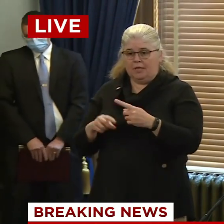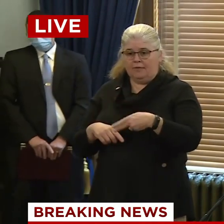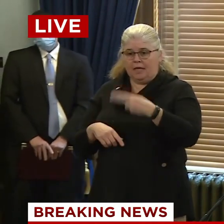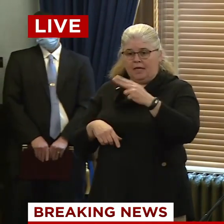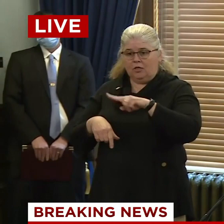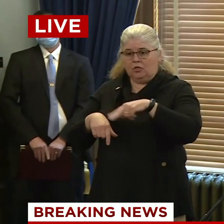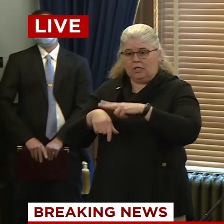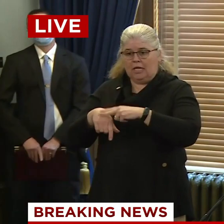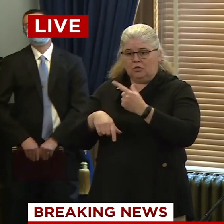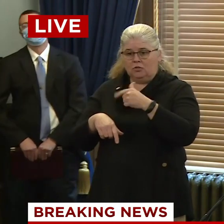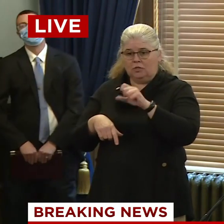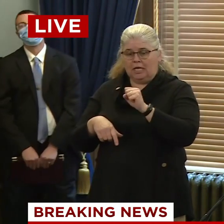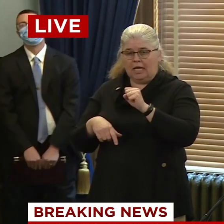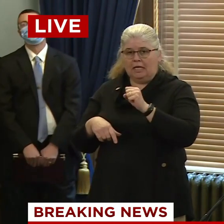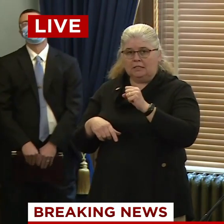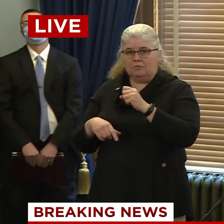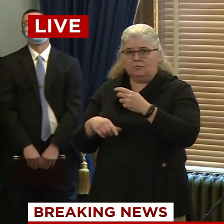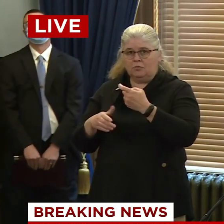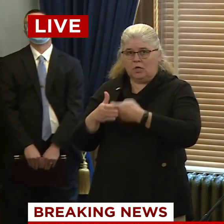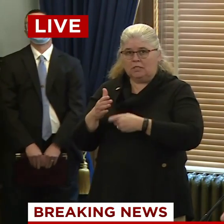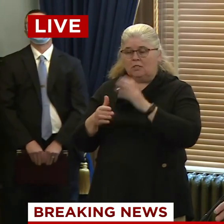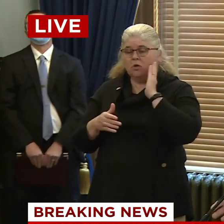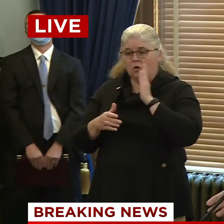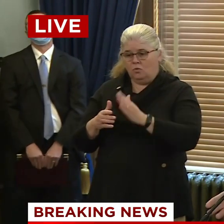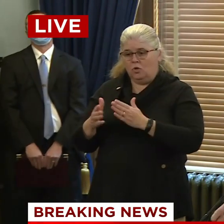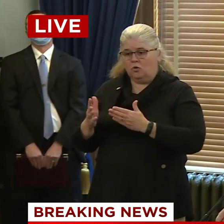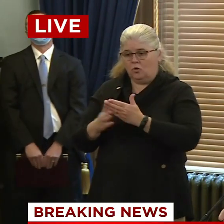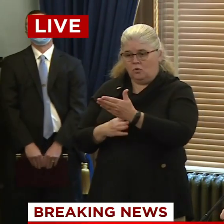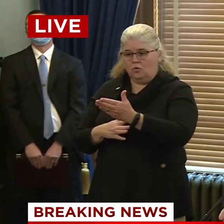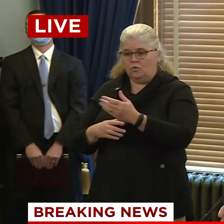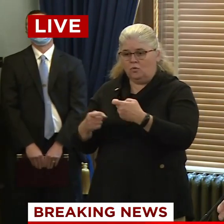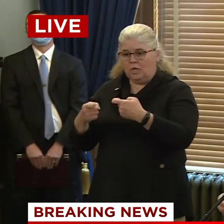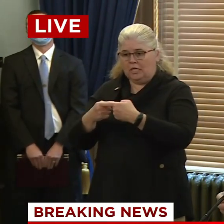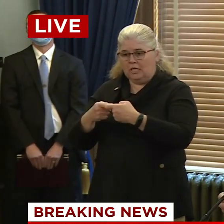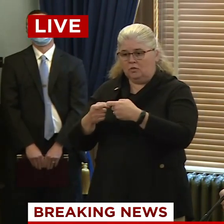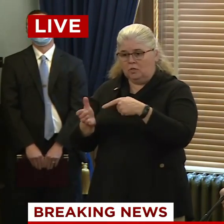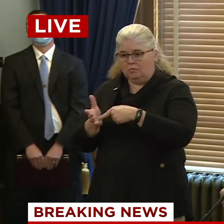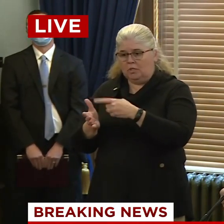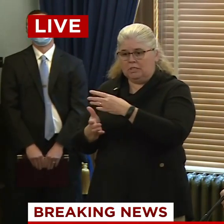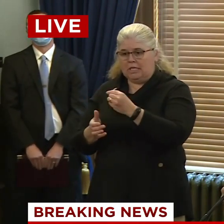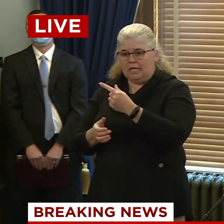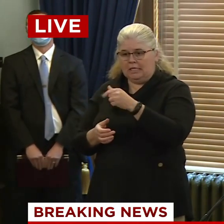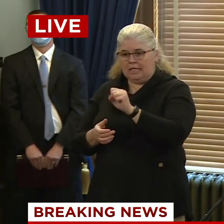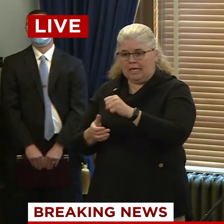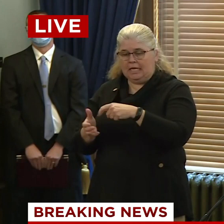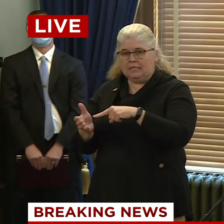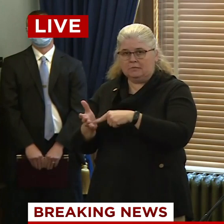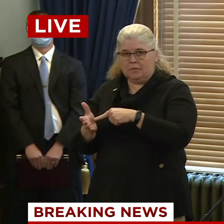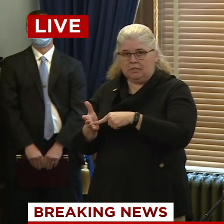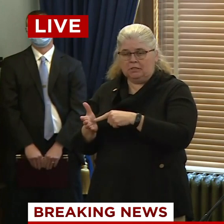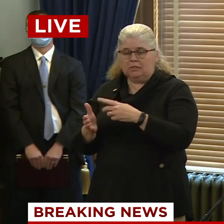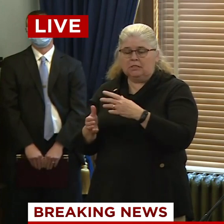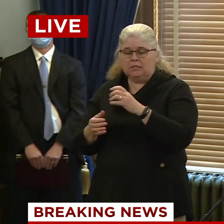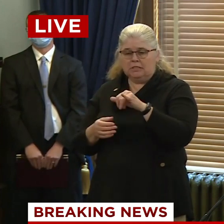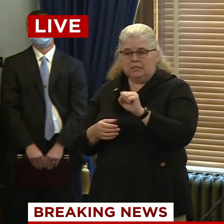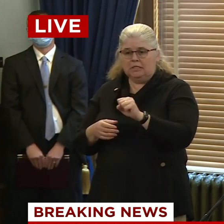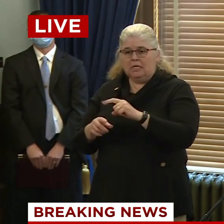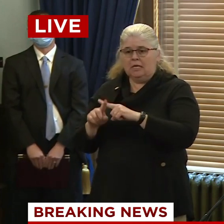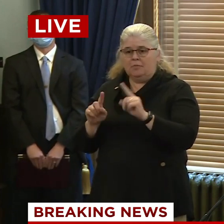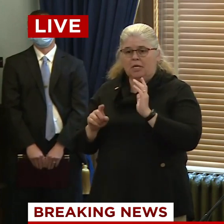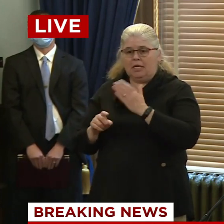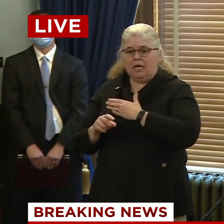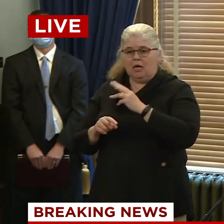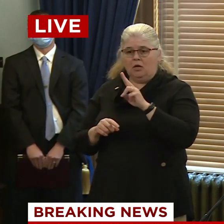prices will flow through gas bills and electric bills. But I would emphasize that our utilities do